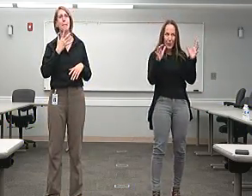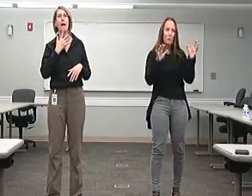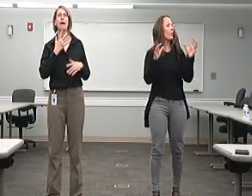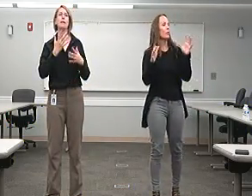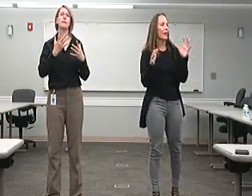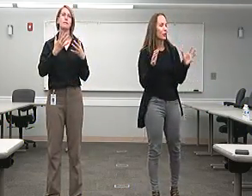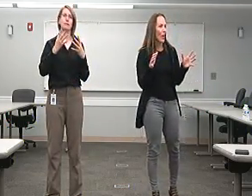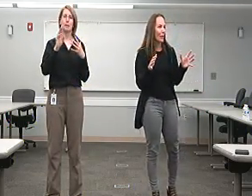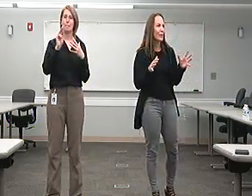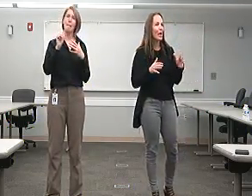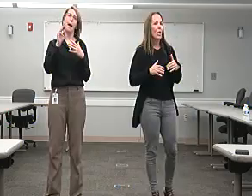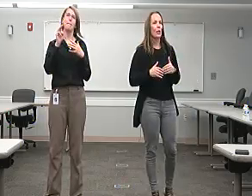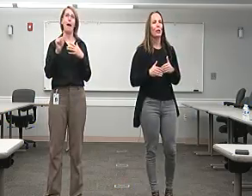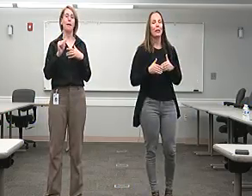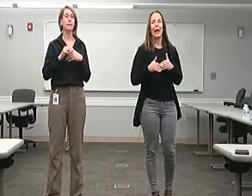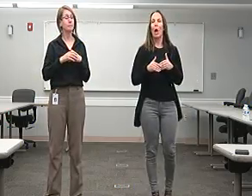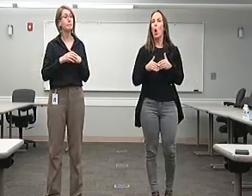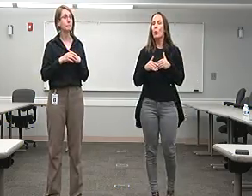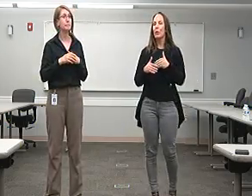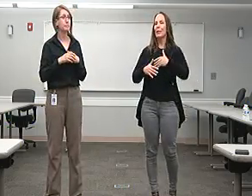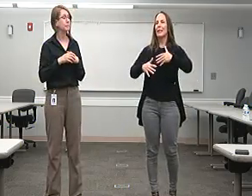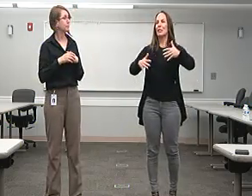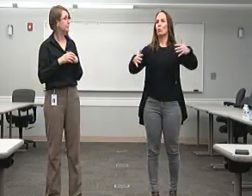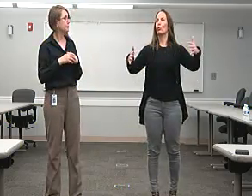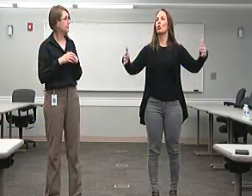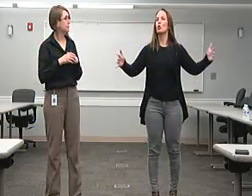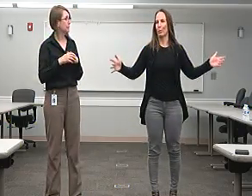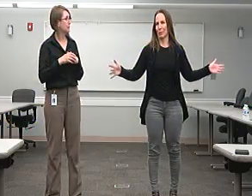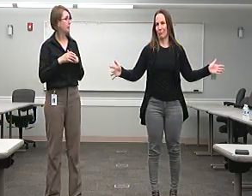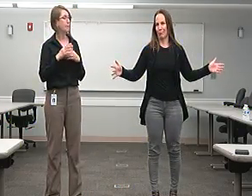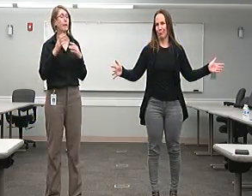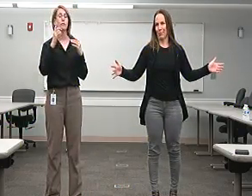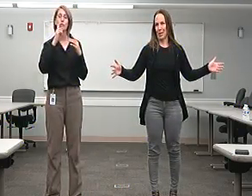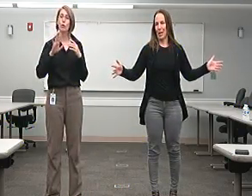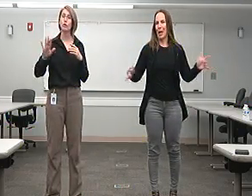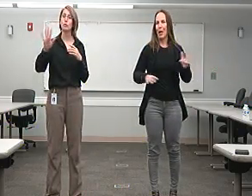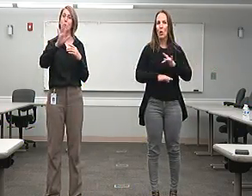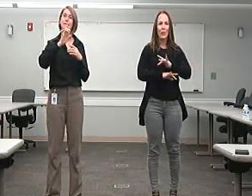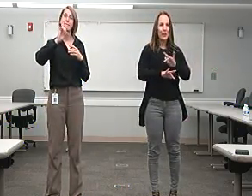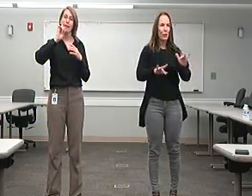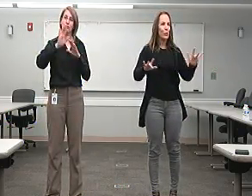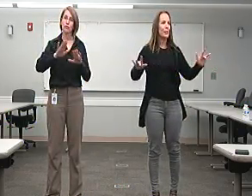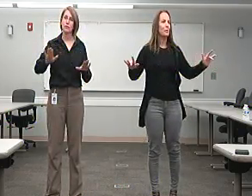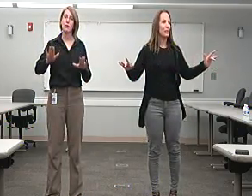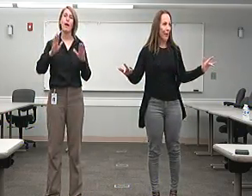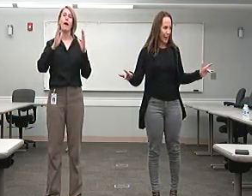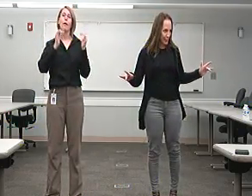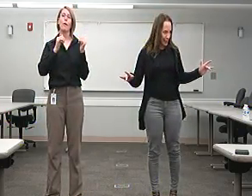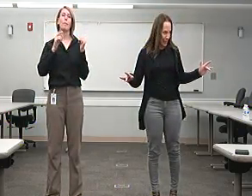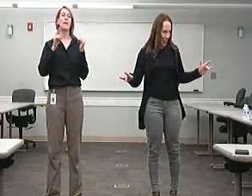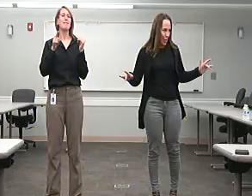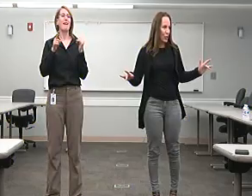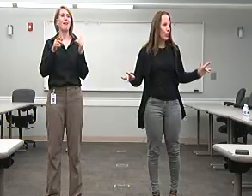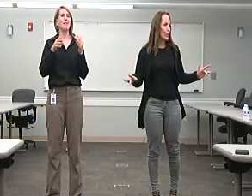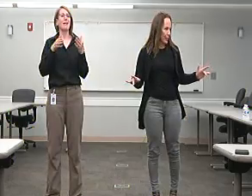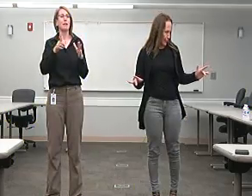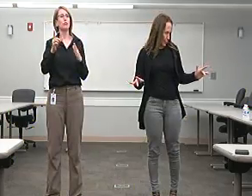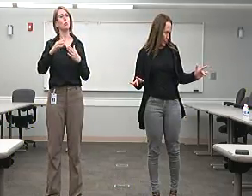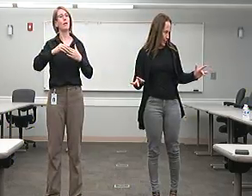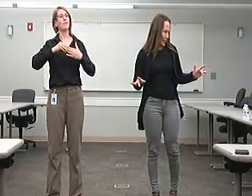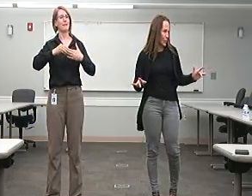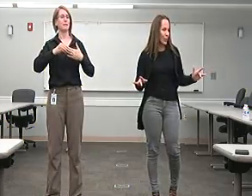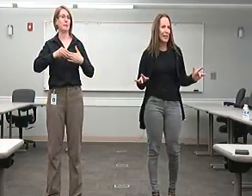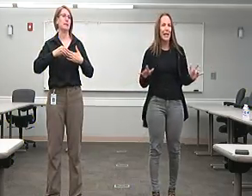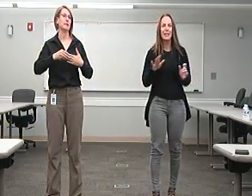child, I hope you're going to get some room. I hope it gives you some space to breathe a little bit, because we tend to